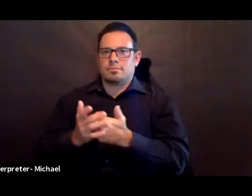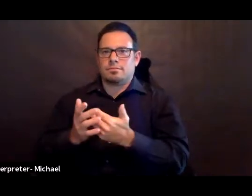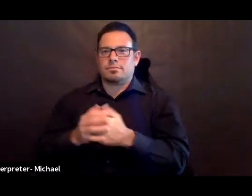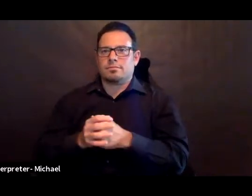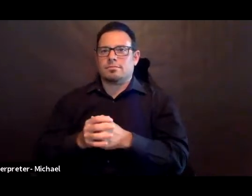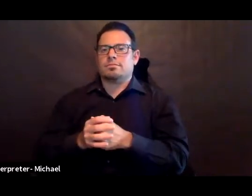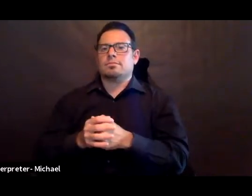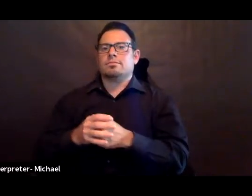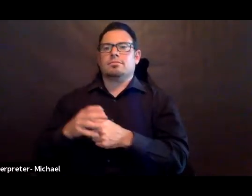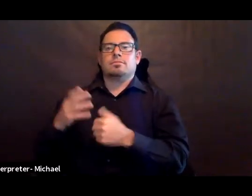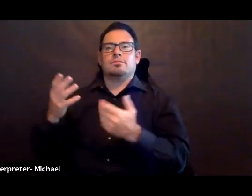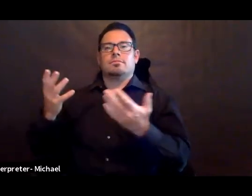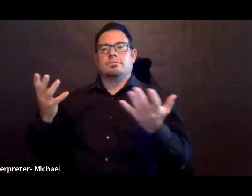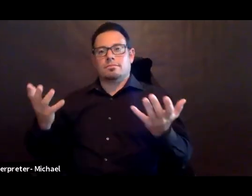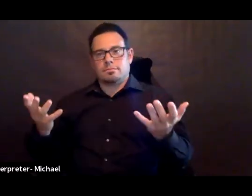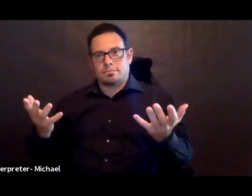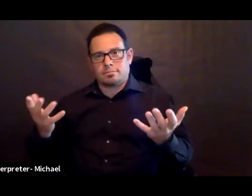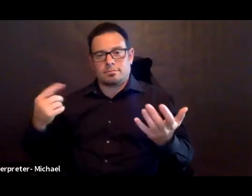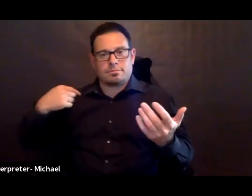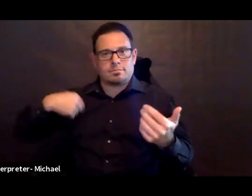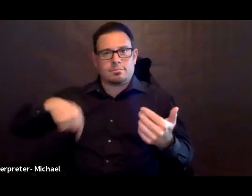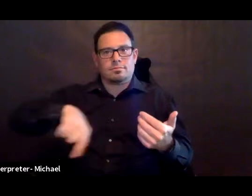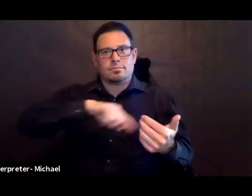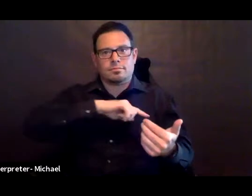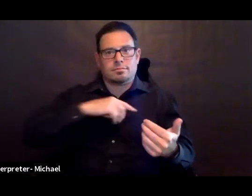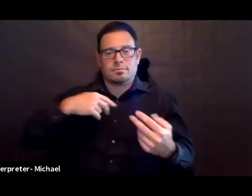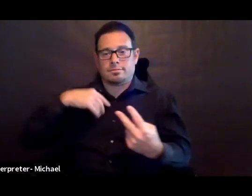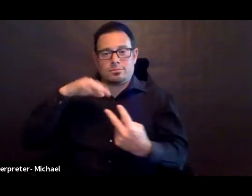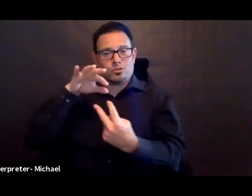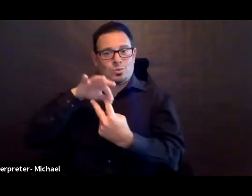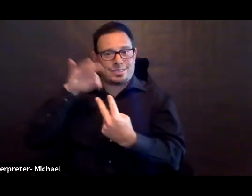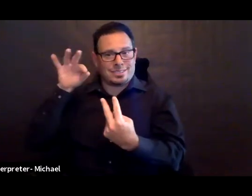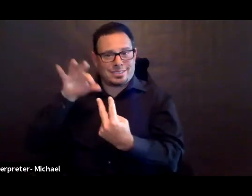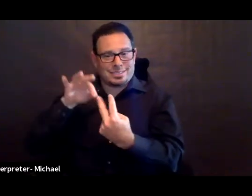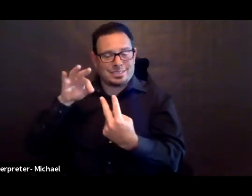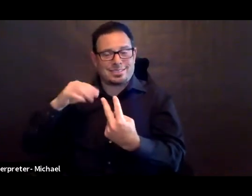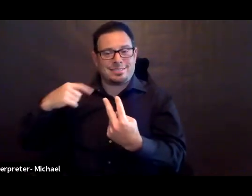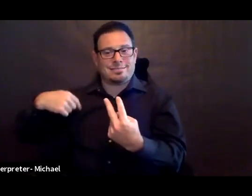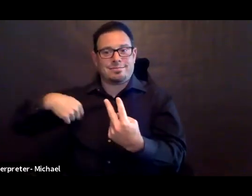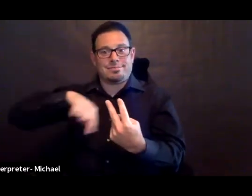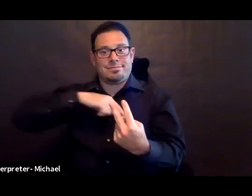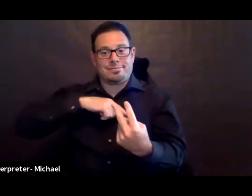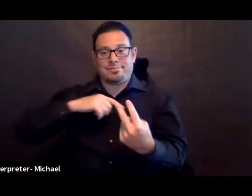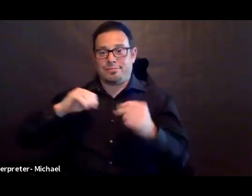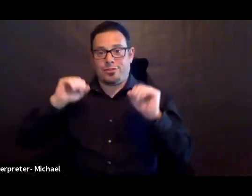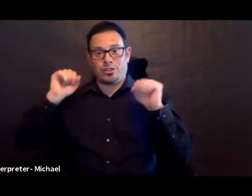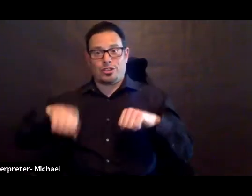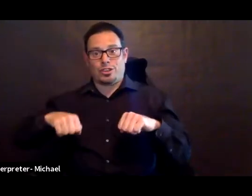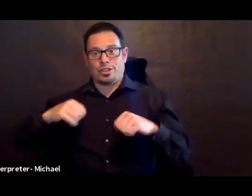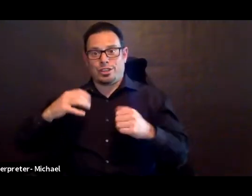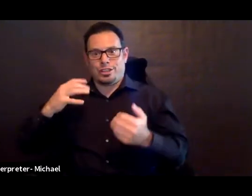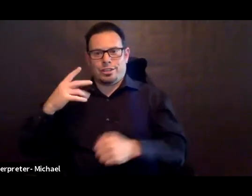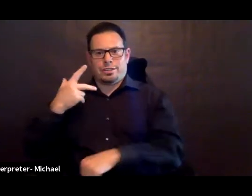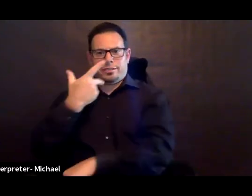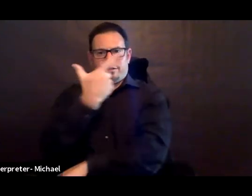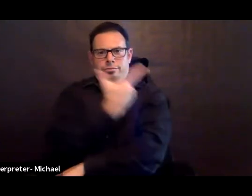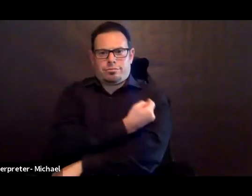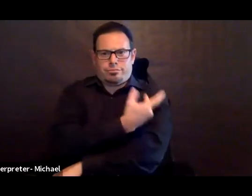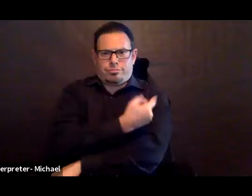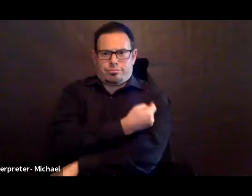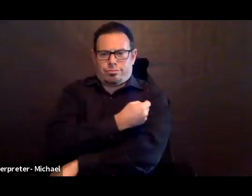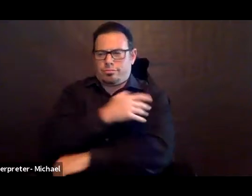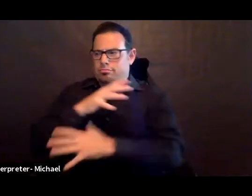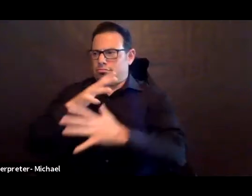our preference. Thank you. Yeah, Commissioner, if I could add to that, I think that it's a situation in